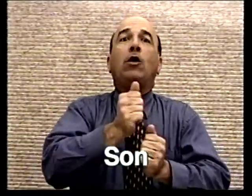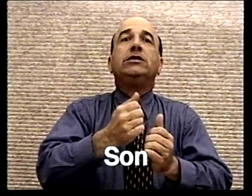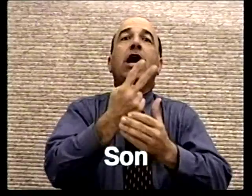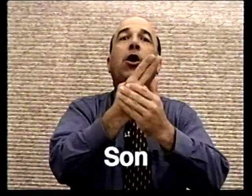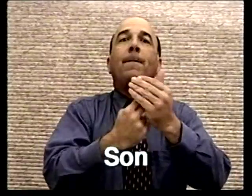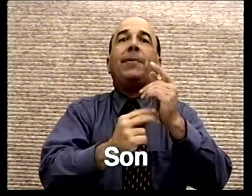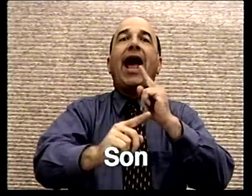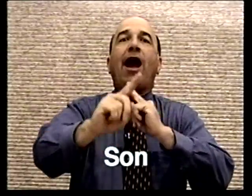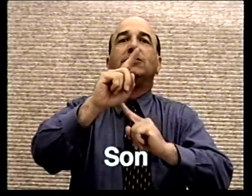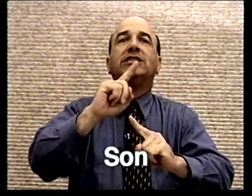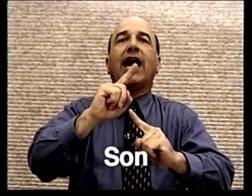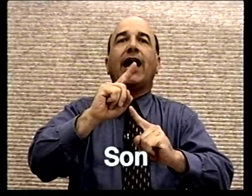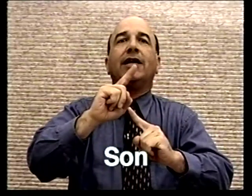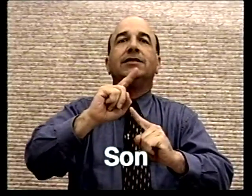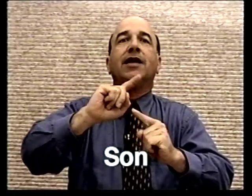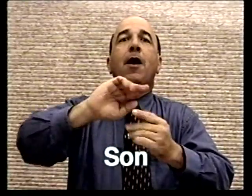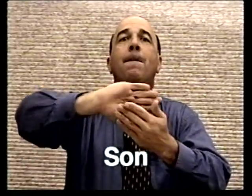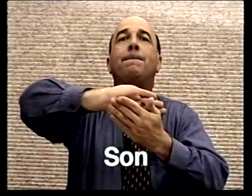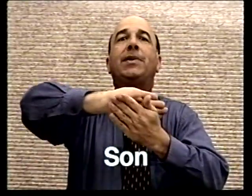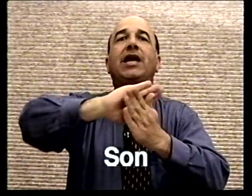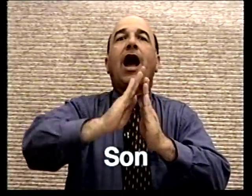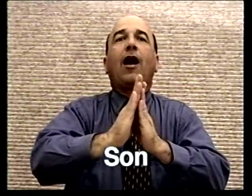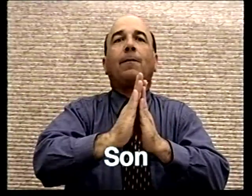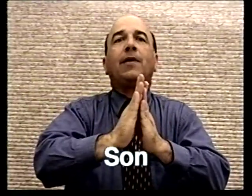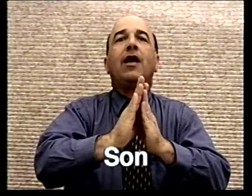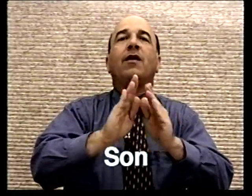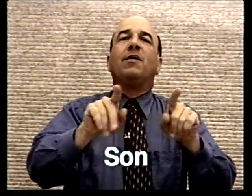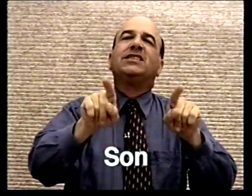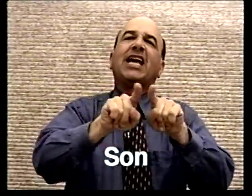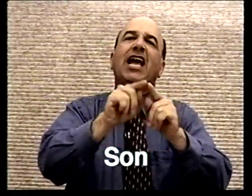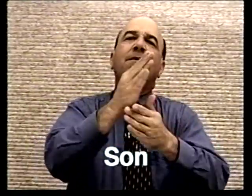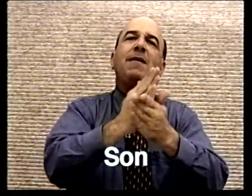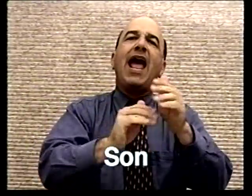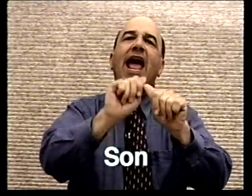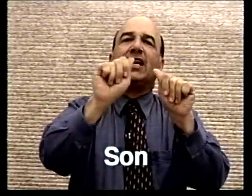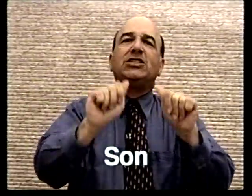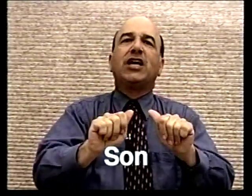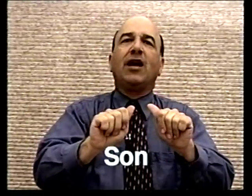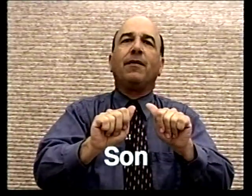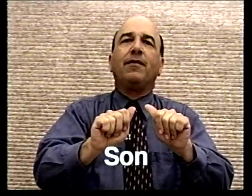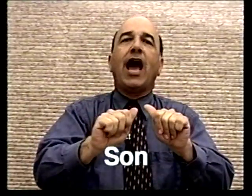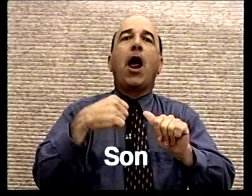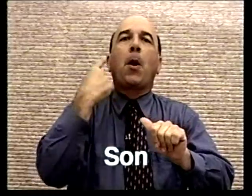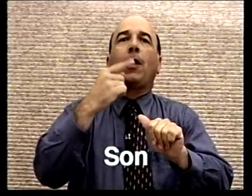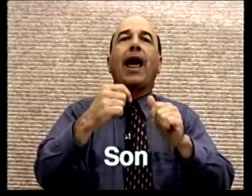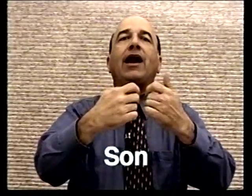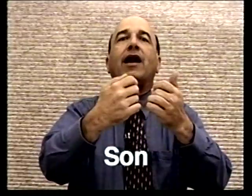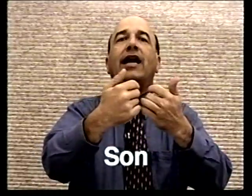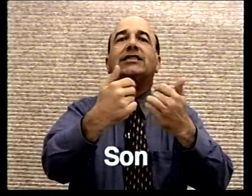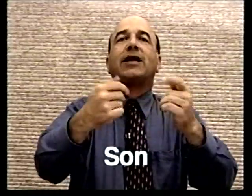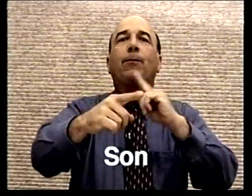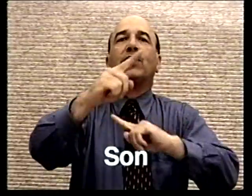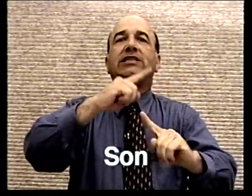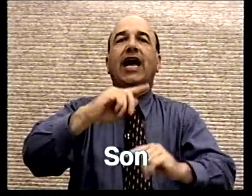Most compound signs become the same hand shape and look like a separate